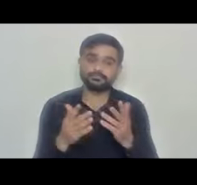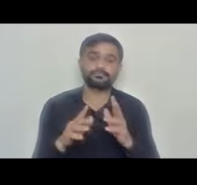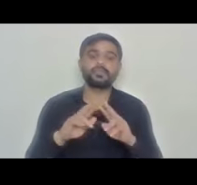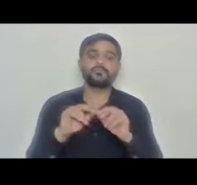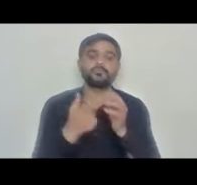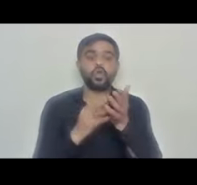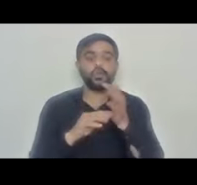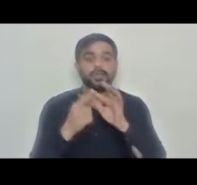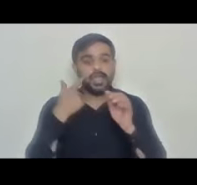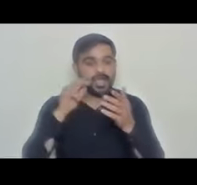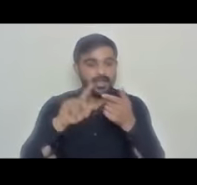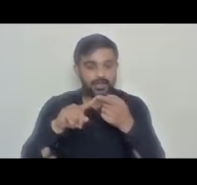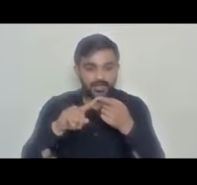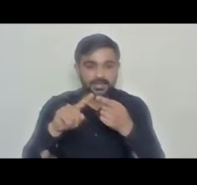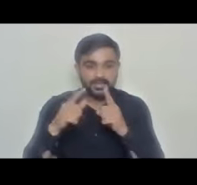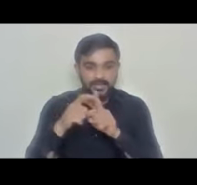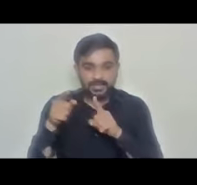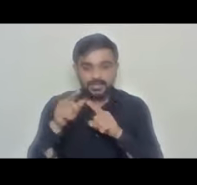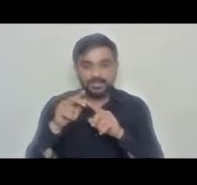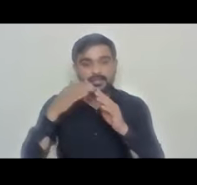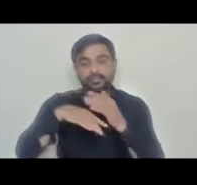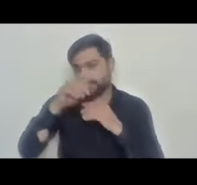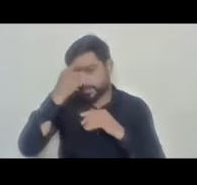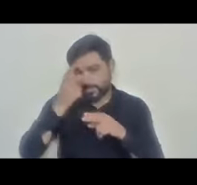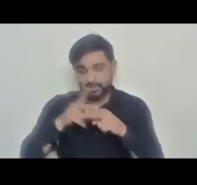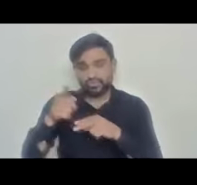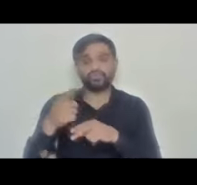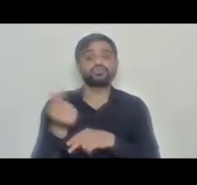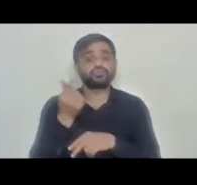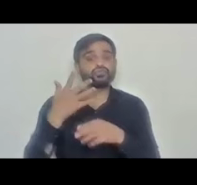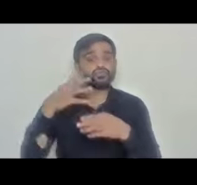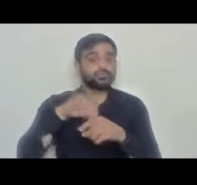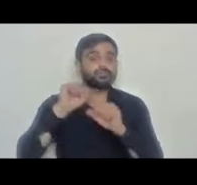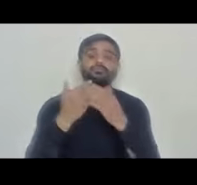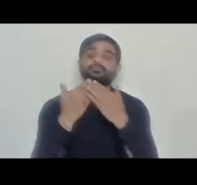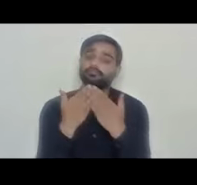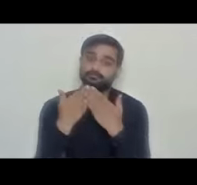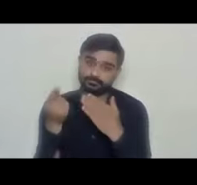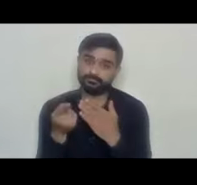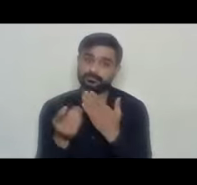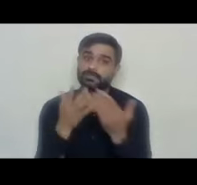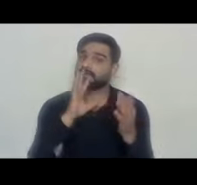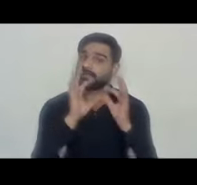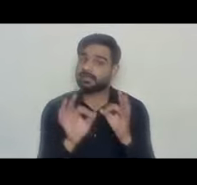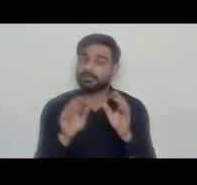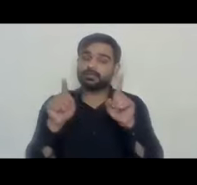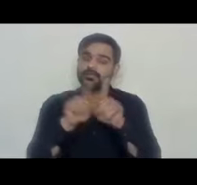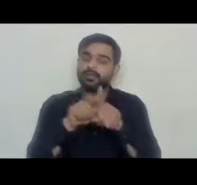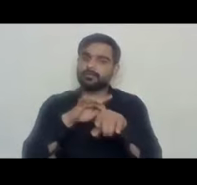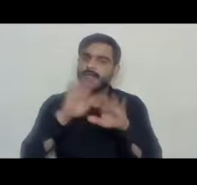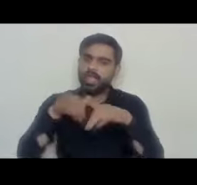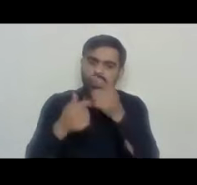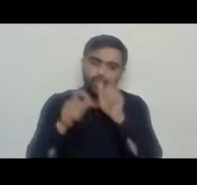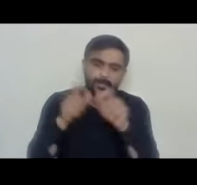around that issue, and you use that uh, in your study to actually give a sense of how this